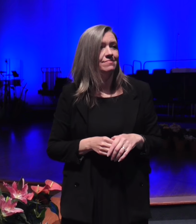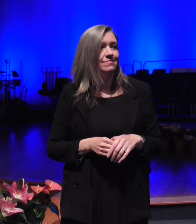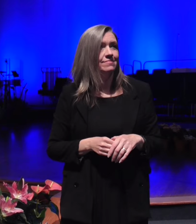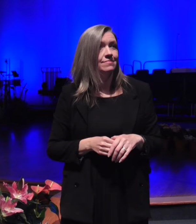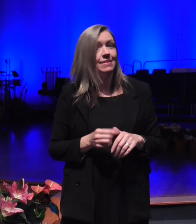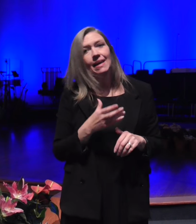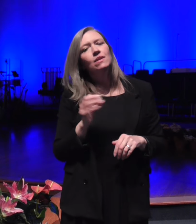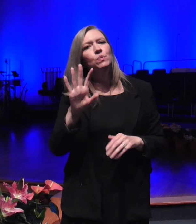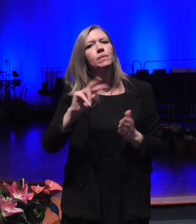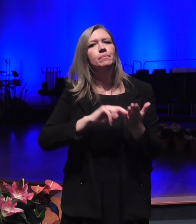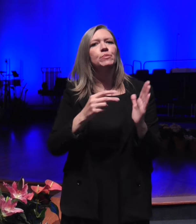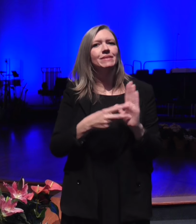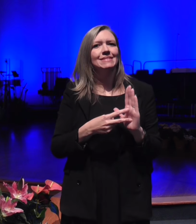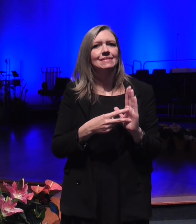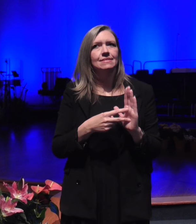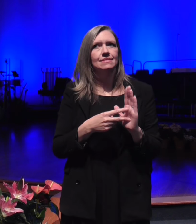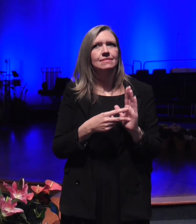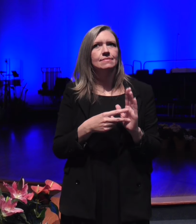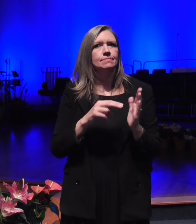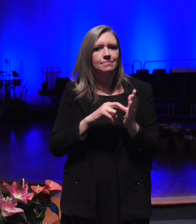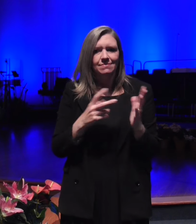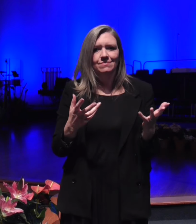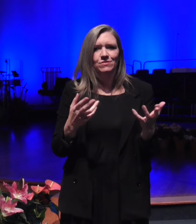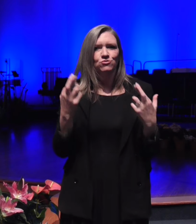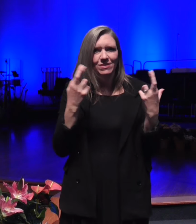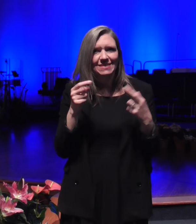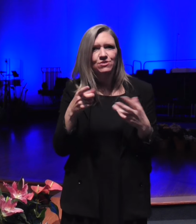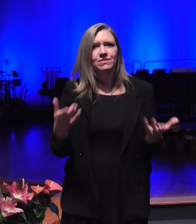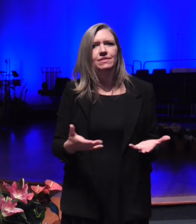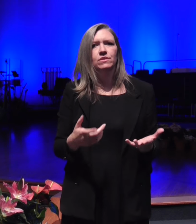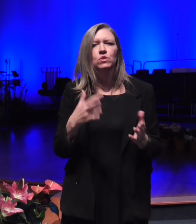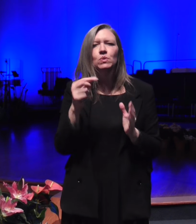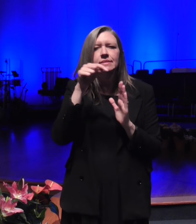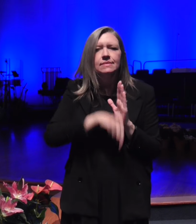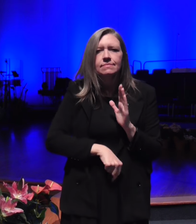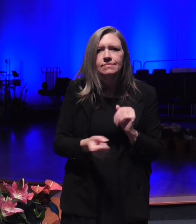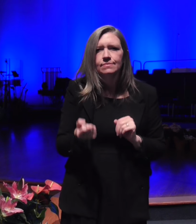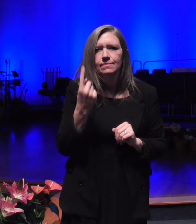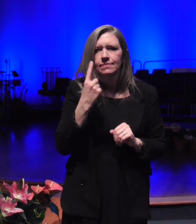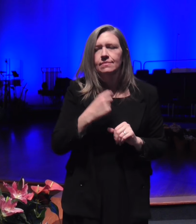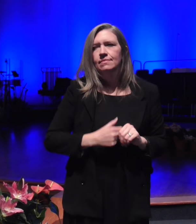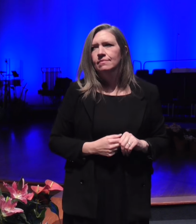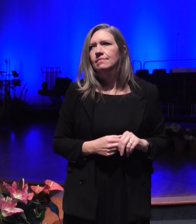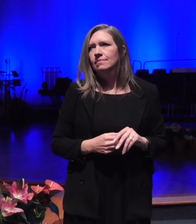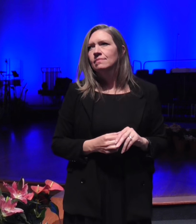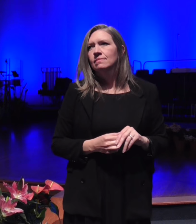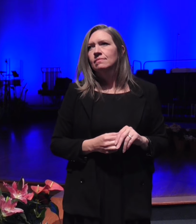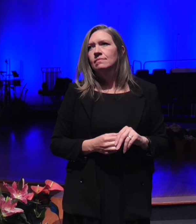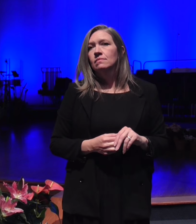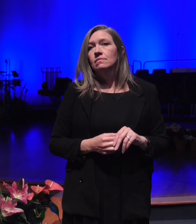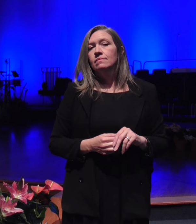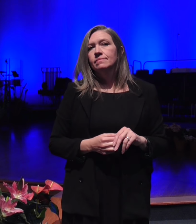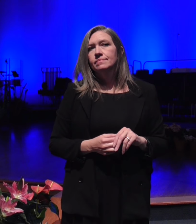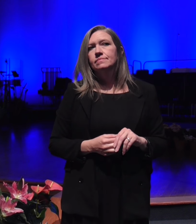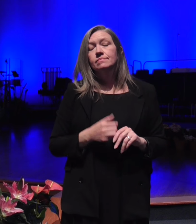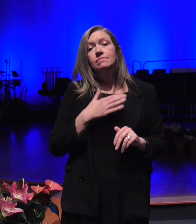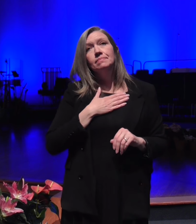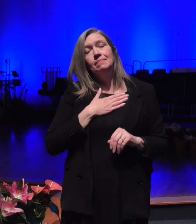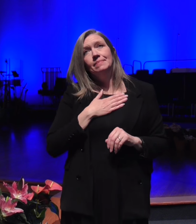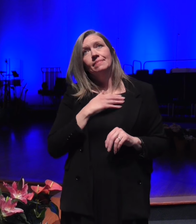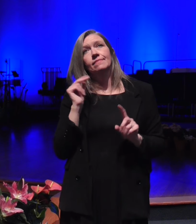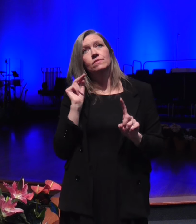and your purpose, your meaning, your depth of understanding. For me, the